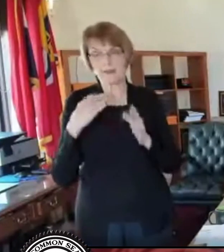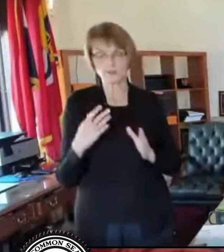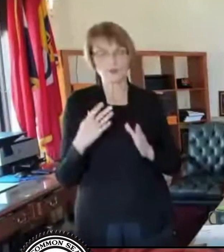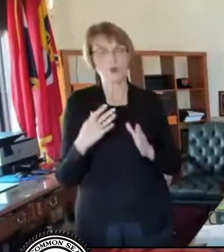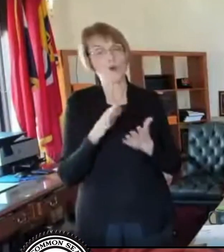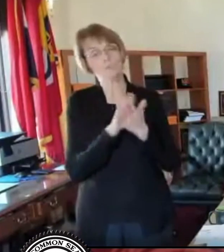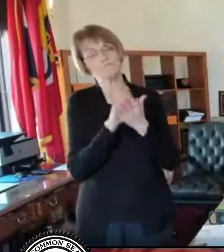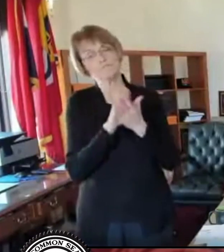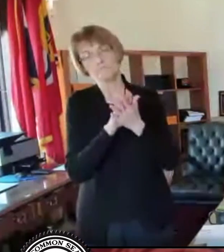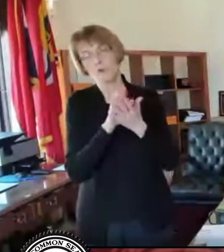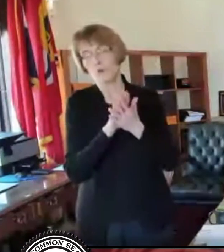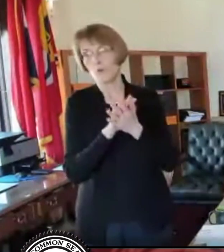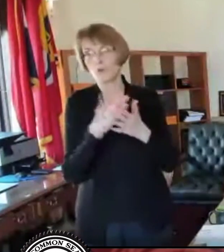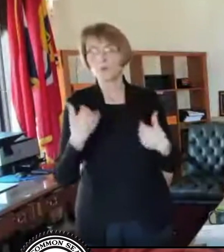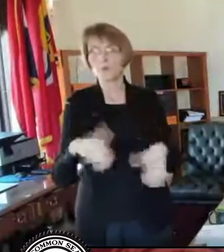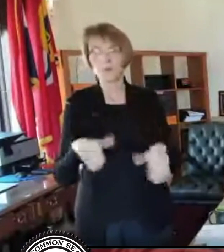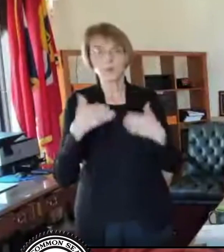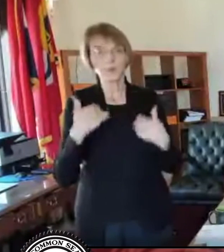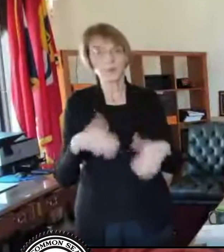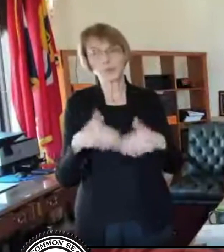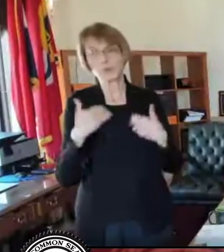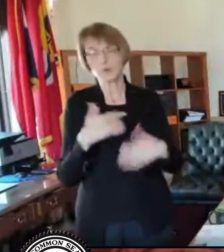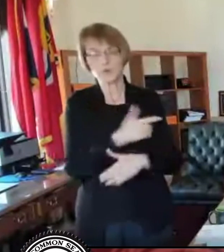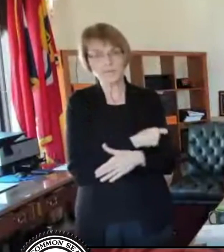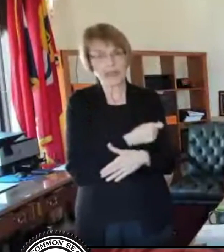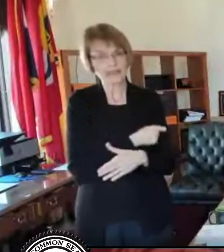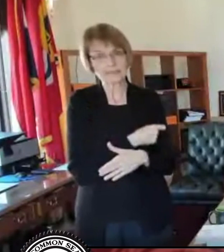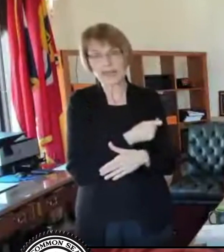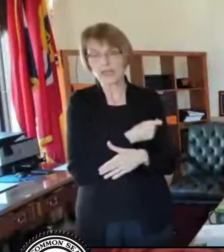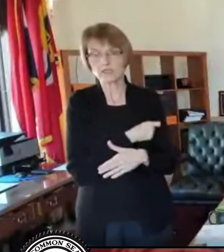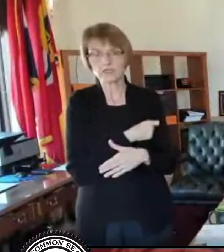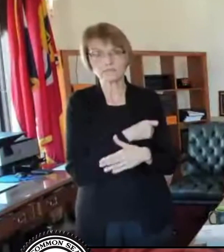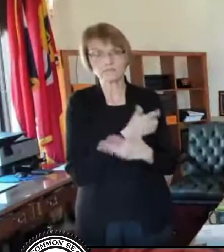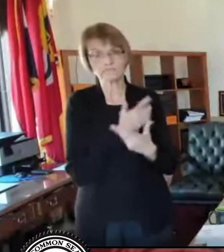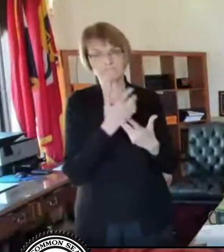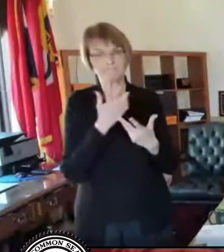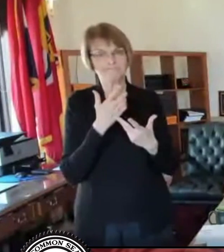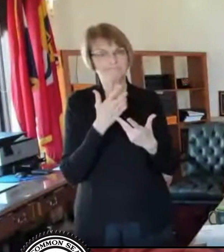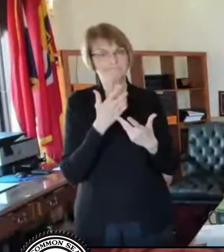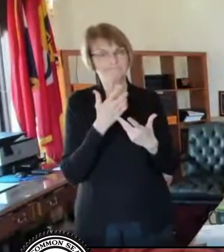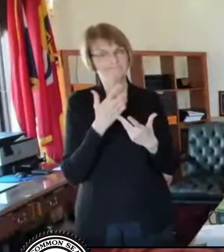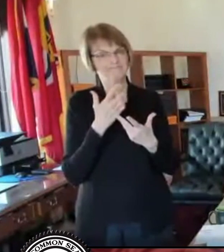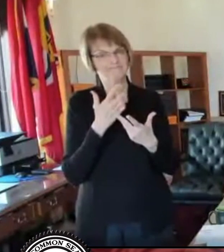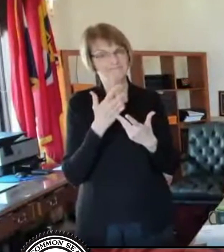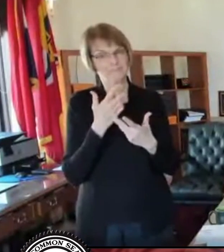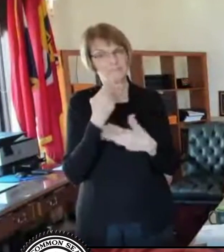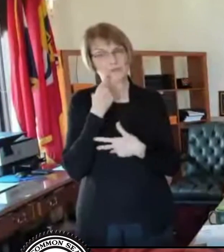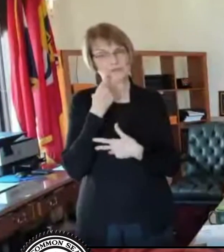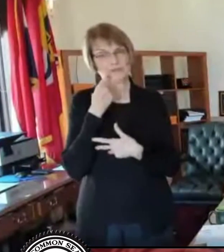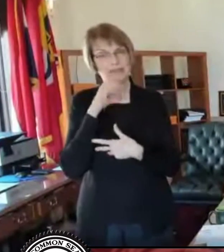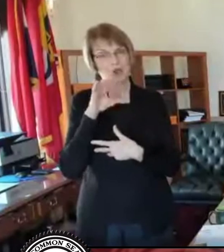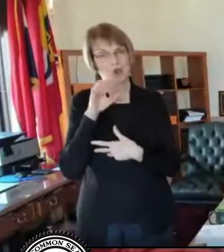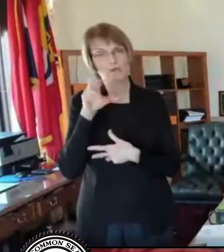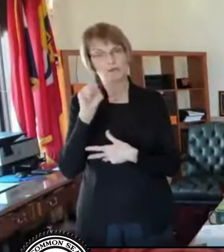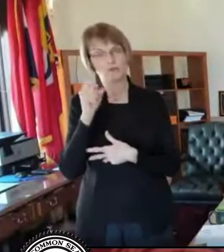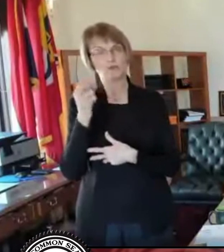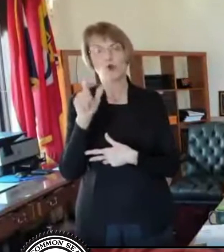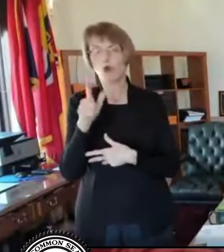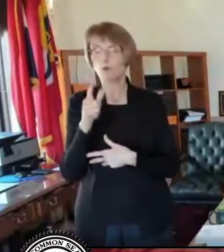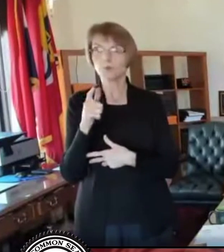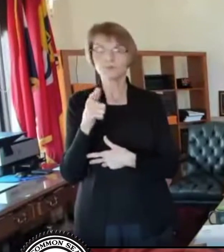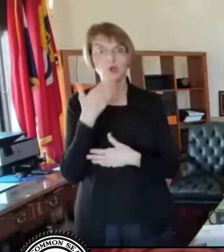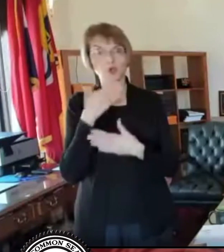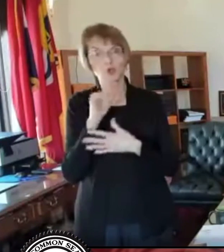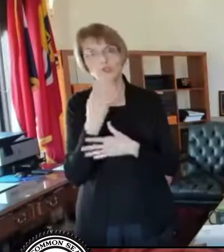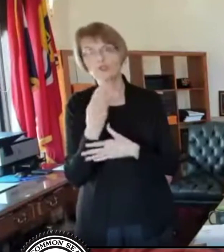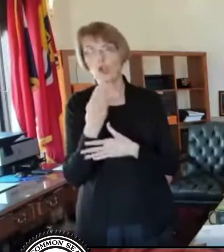very well-run, organized vaccination event at the Carpenters Hall over the weekend. Thank you to all of you for noticing